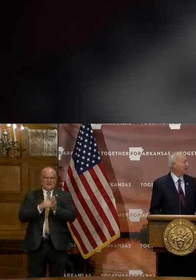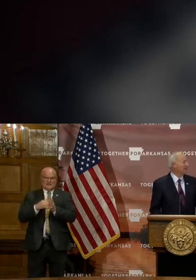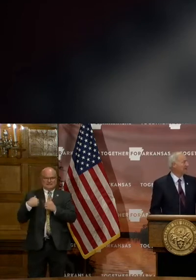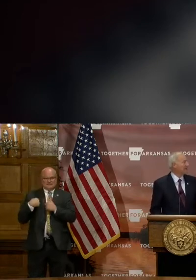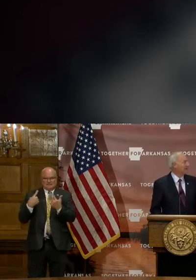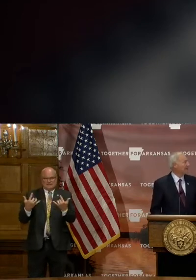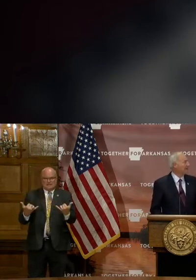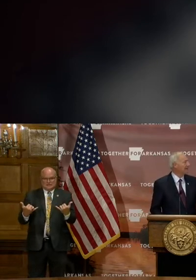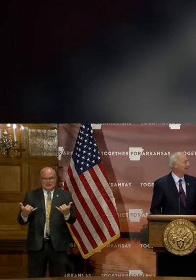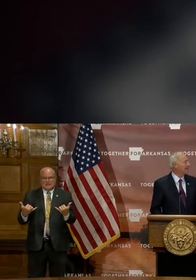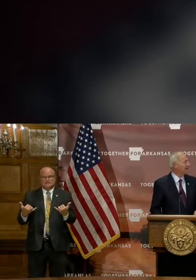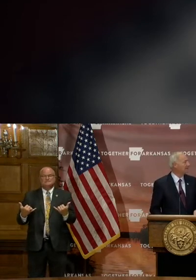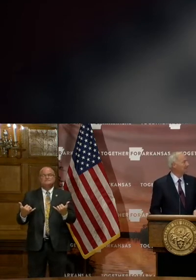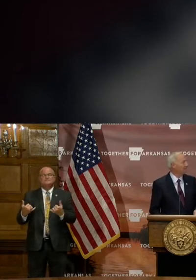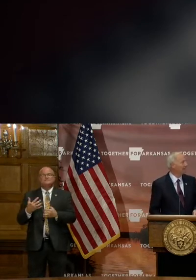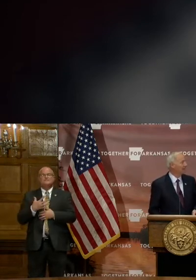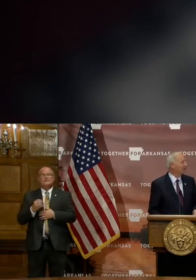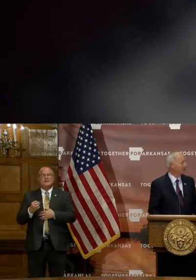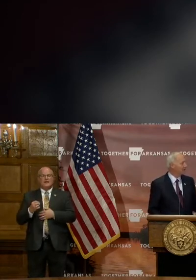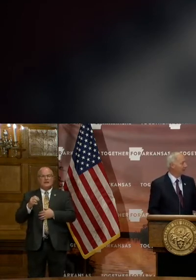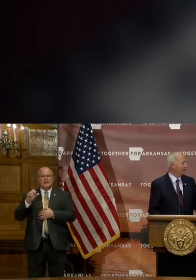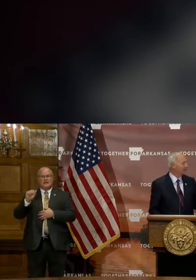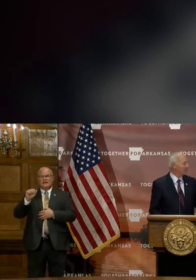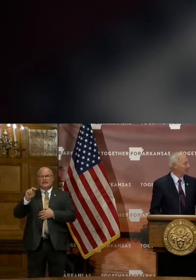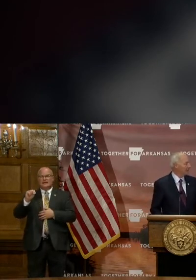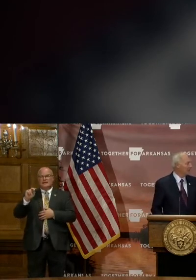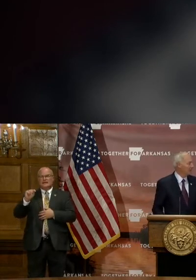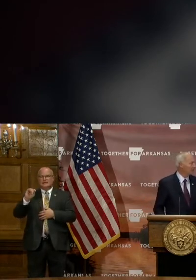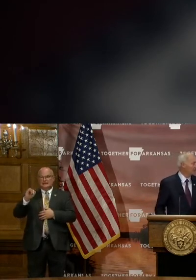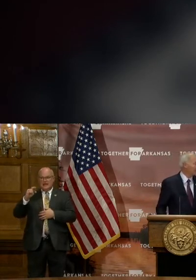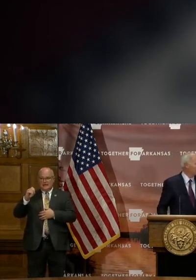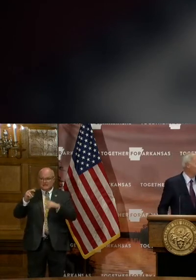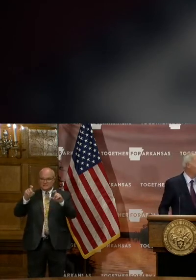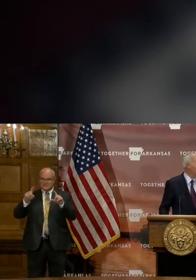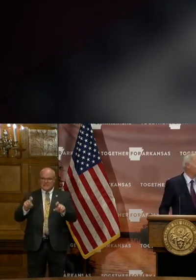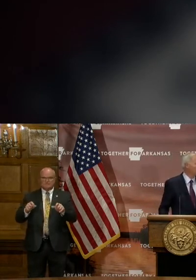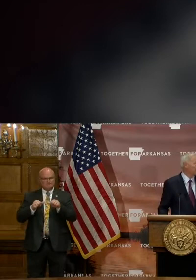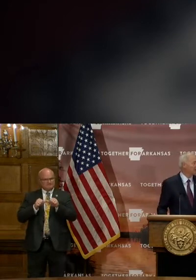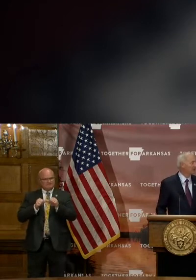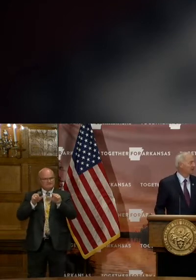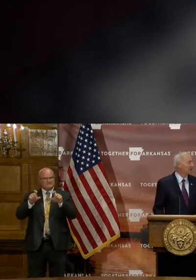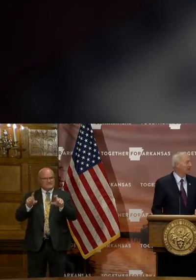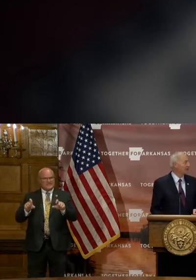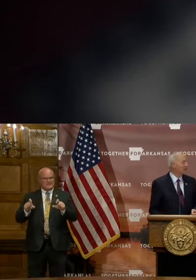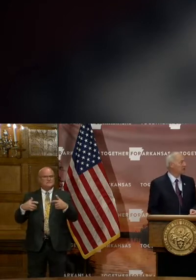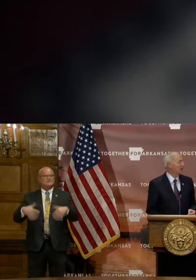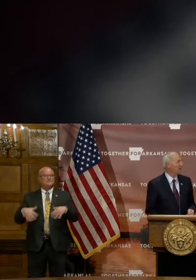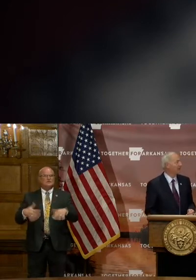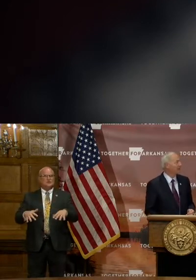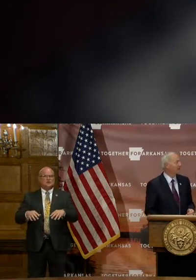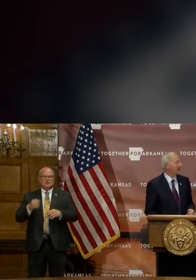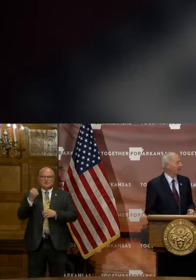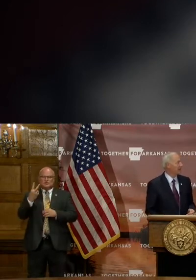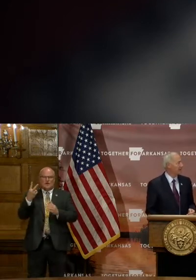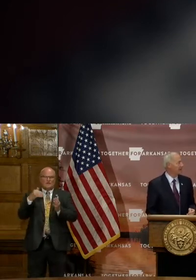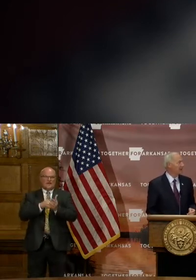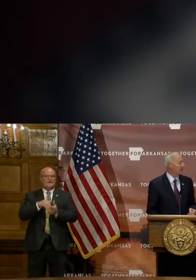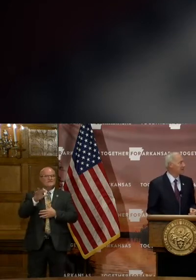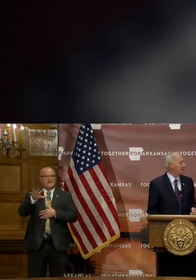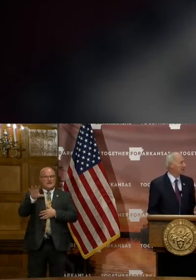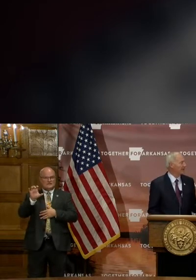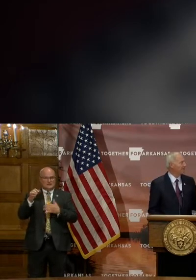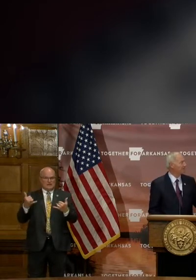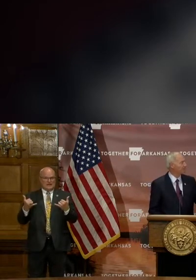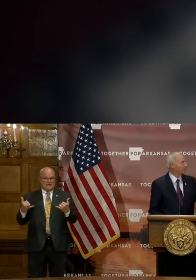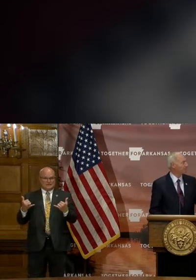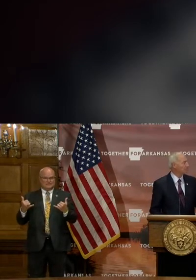point. And then antigen test, we continue to test robustly, over 12,500 at